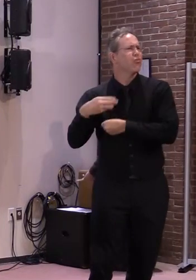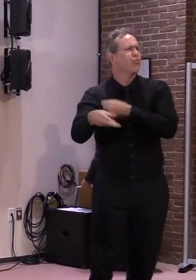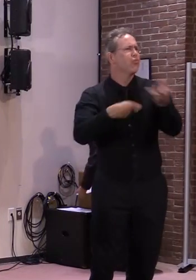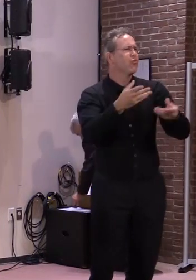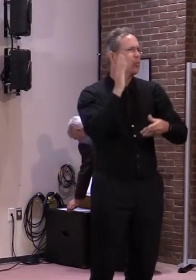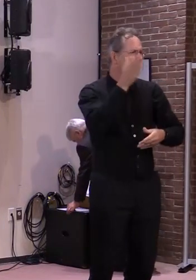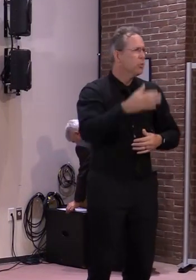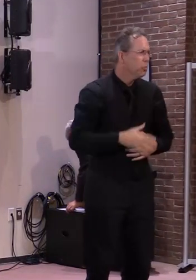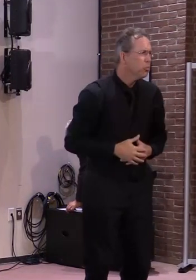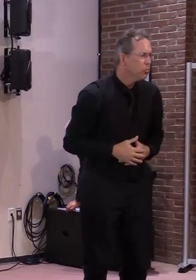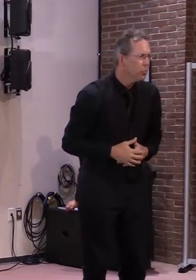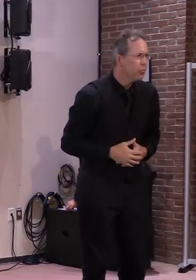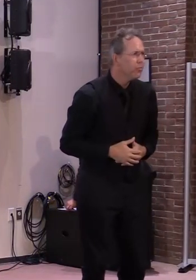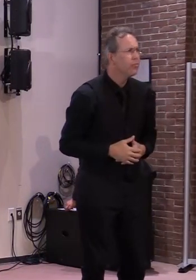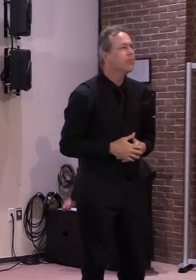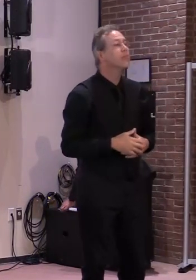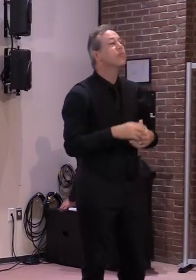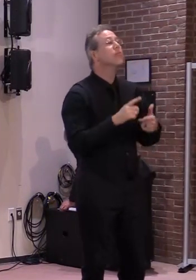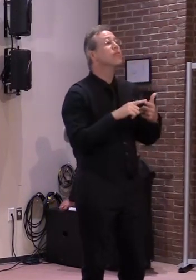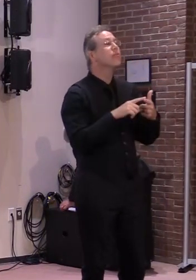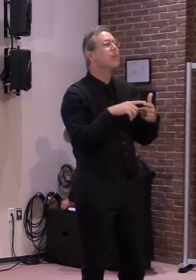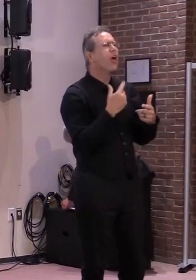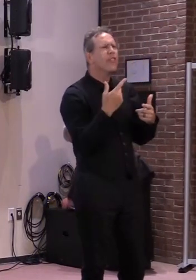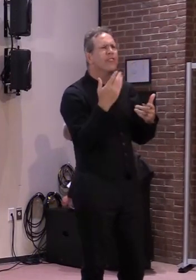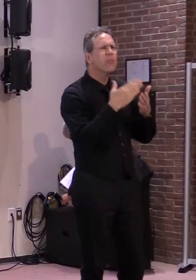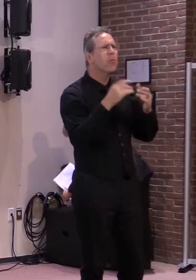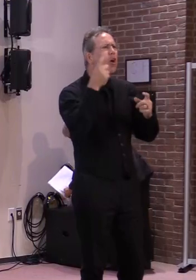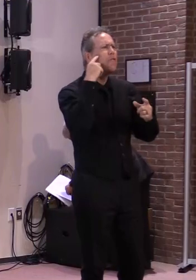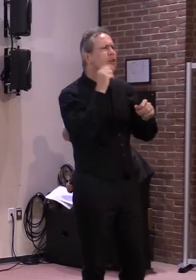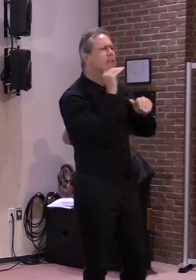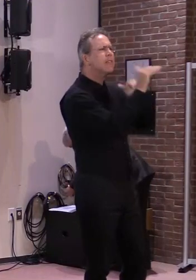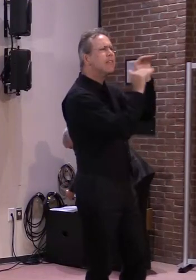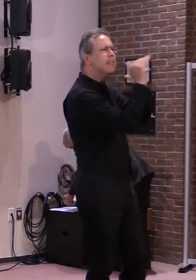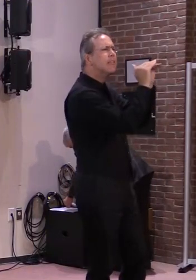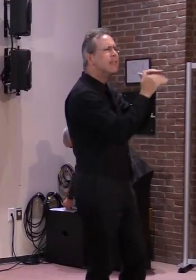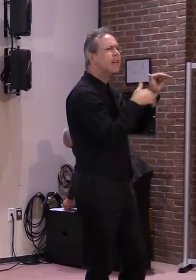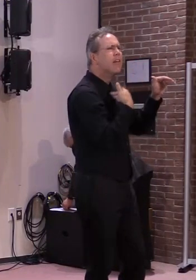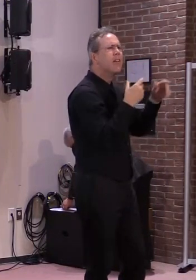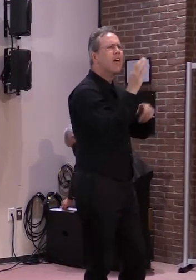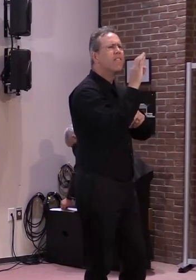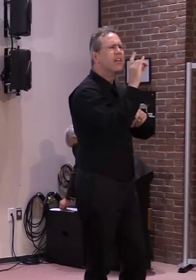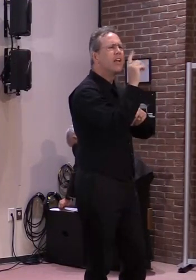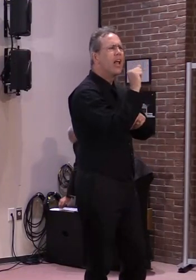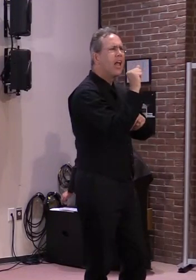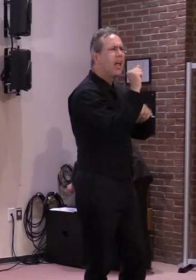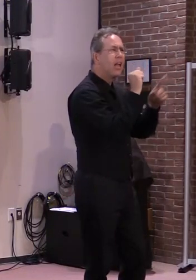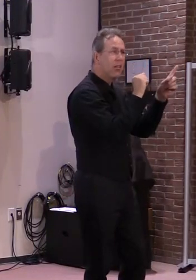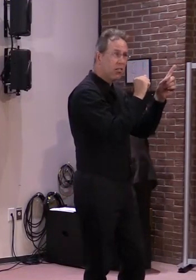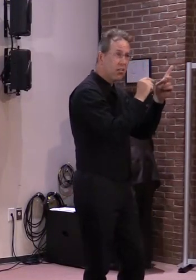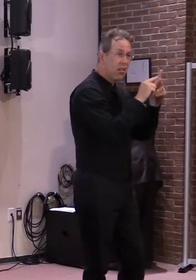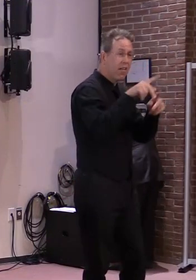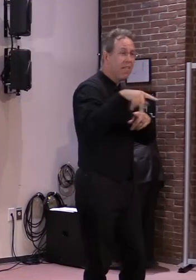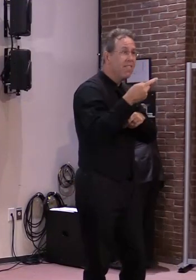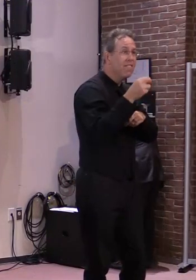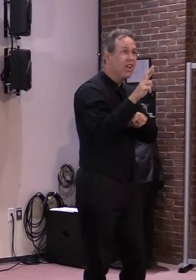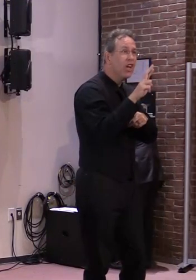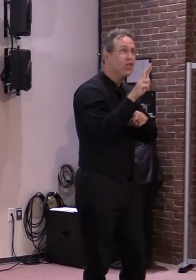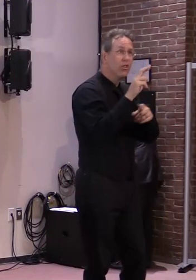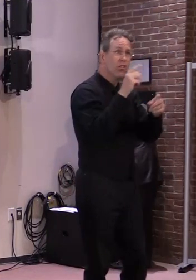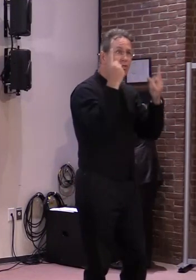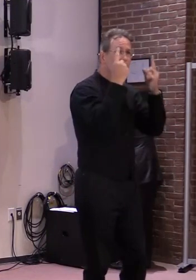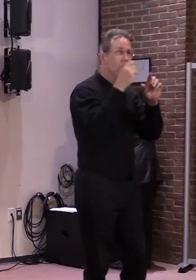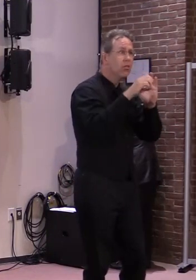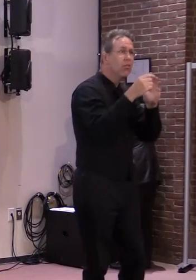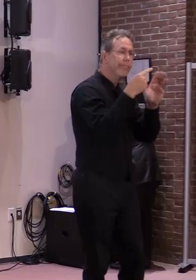pressed the FDA on a timeline on Pfizer's transition from emergency approval to full approval, as